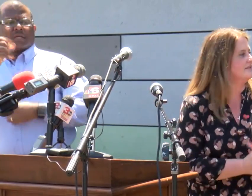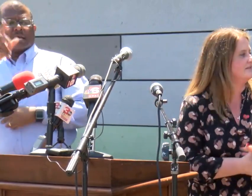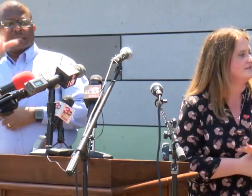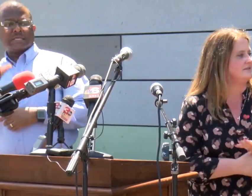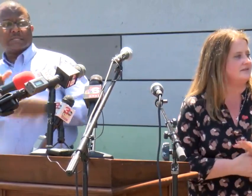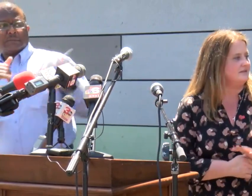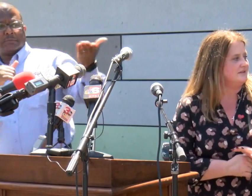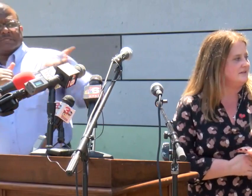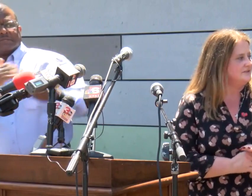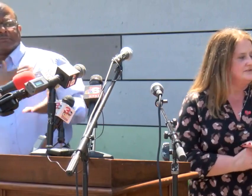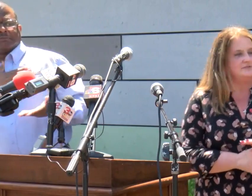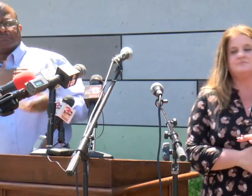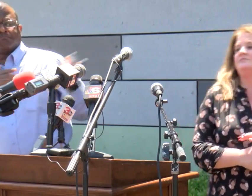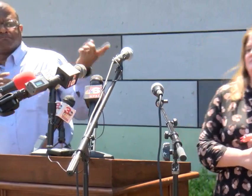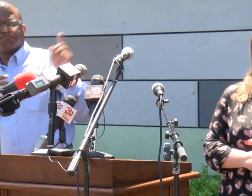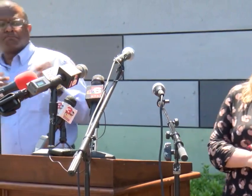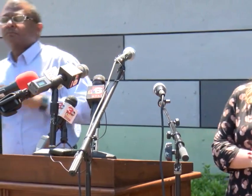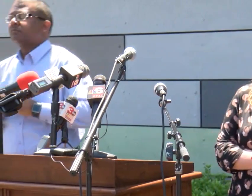Gawley?